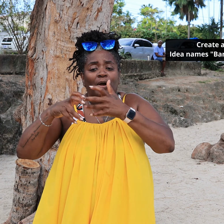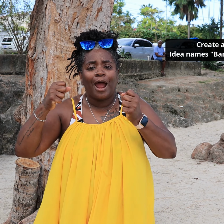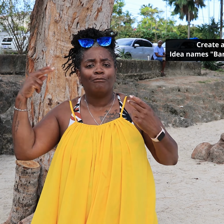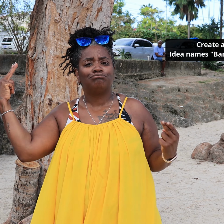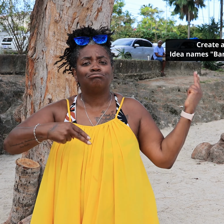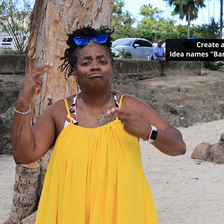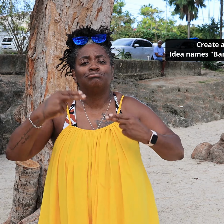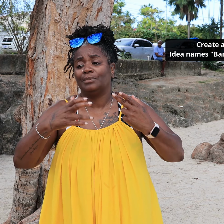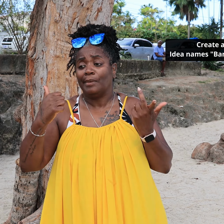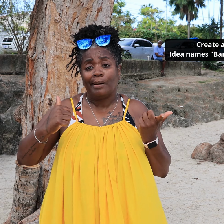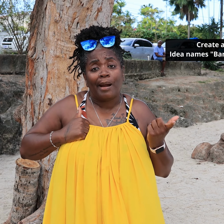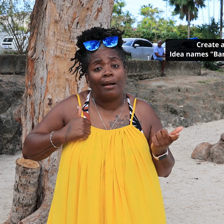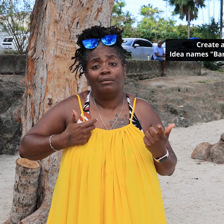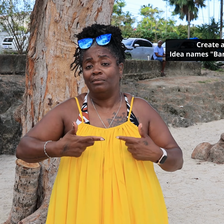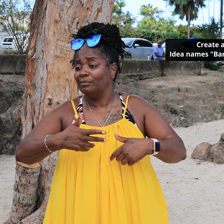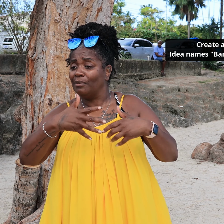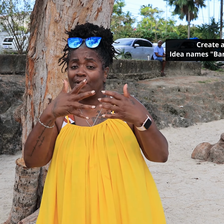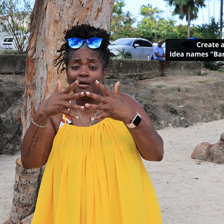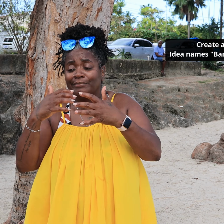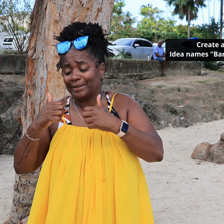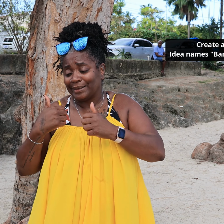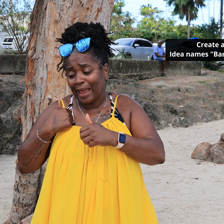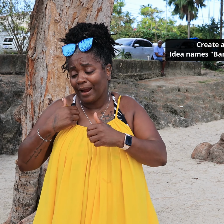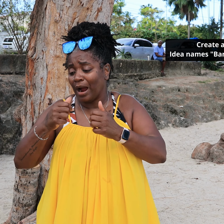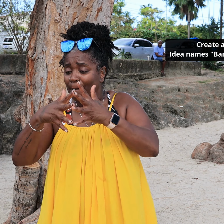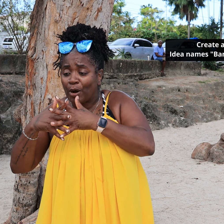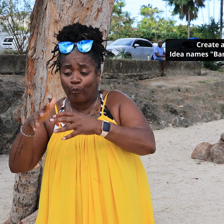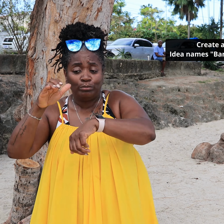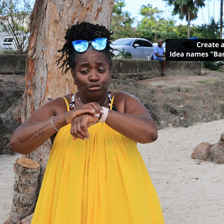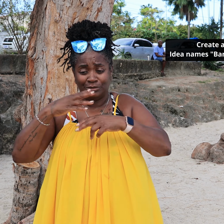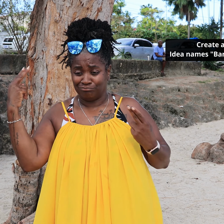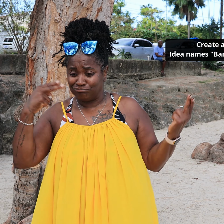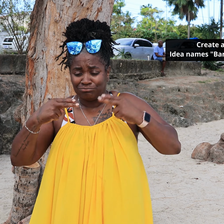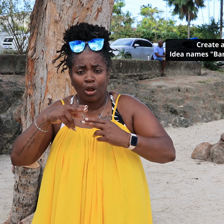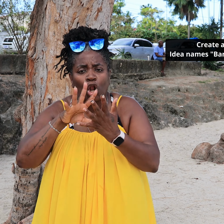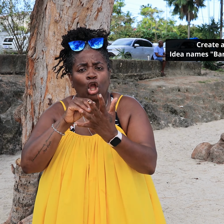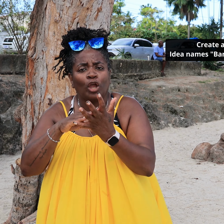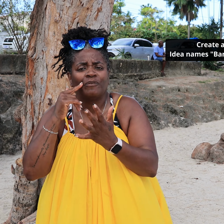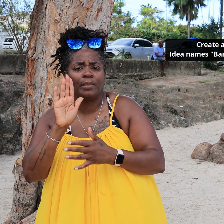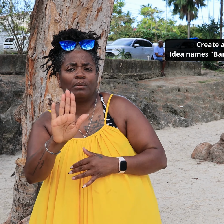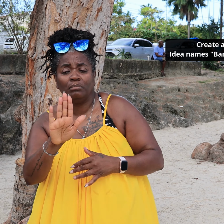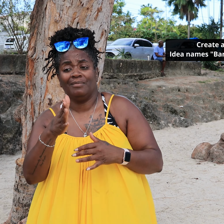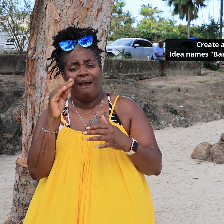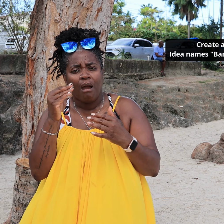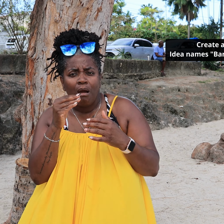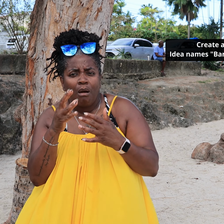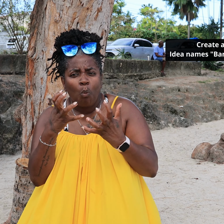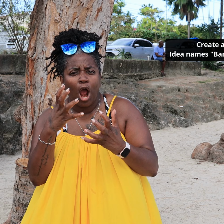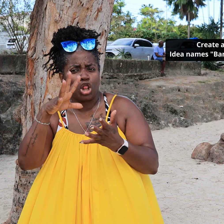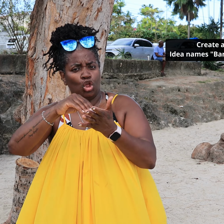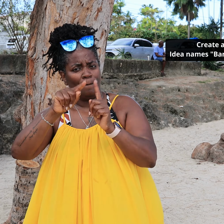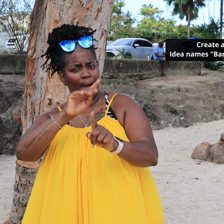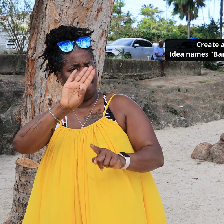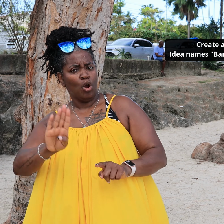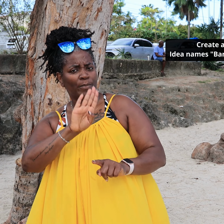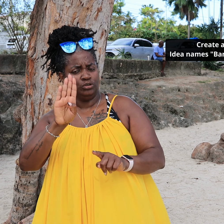from America could join, Canada, person from America, England, they can join and learn from here. They can learn about